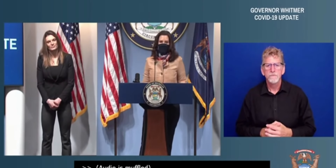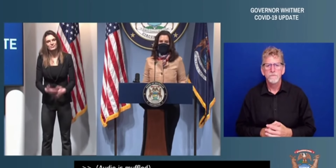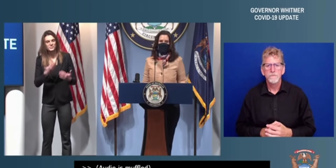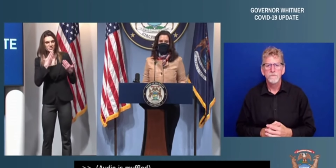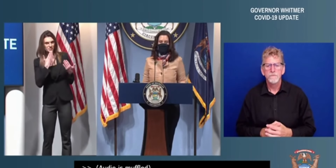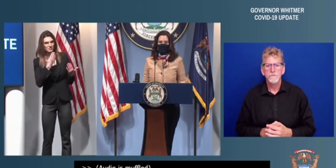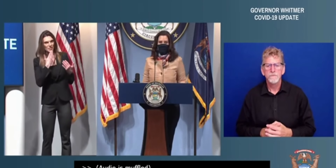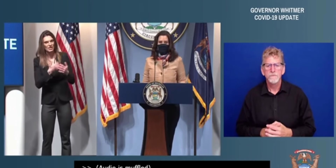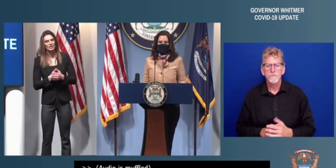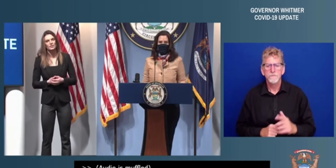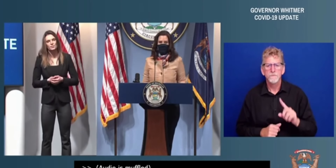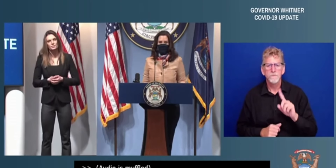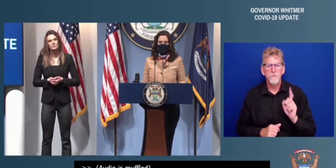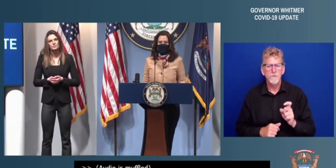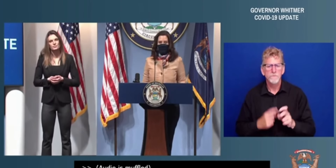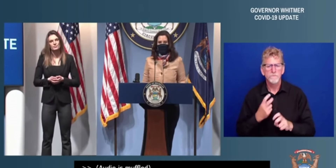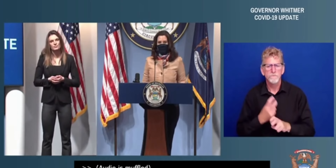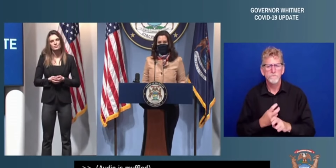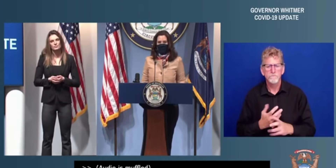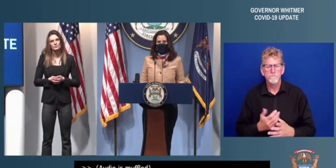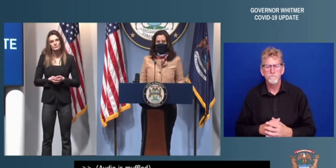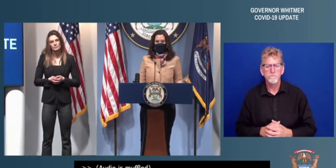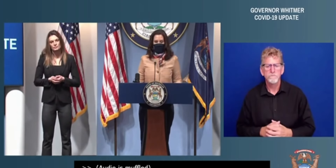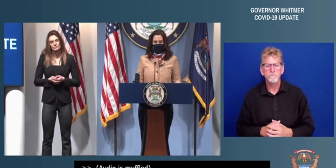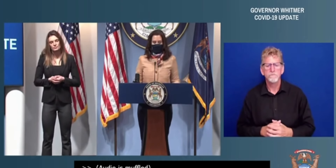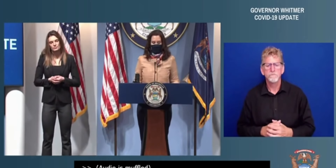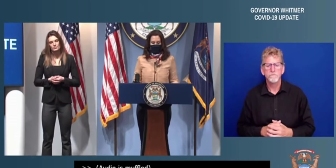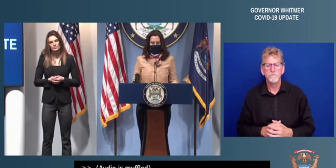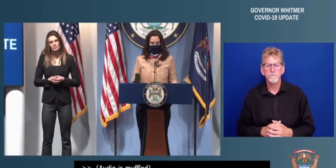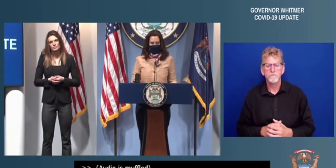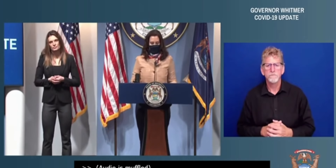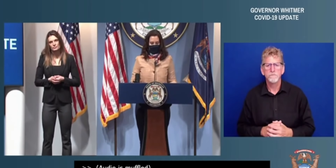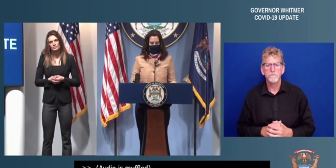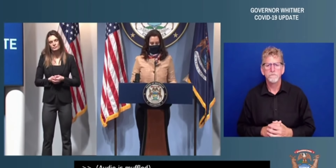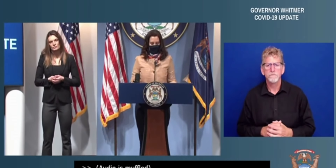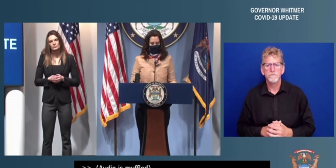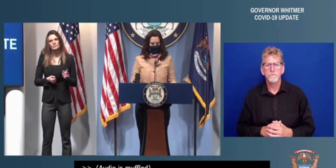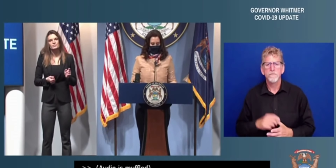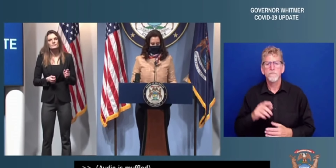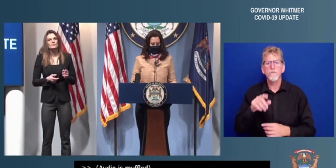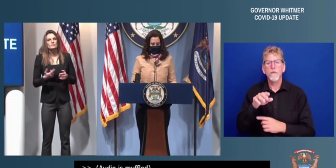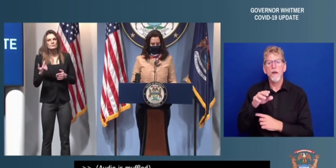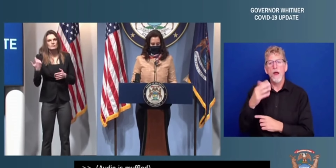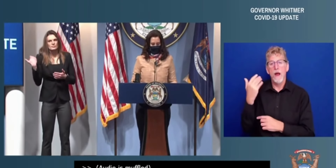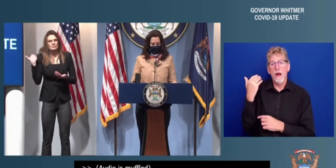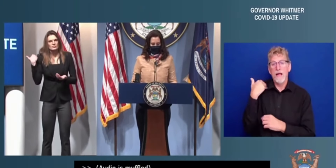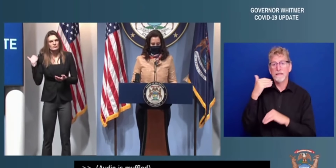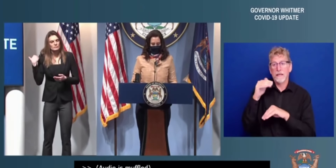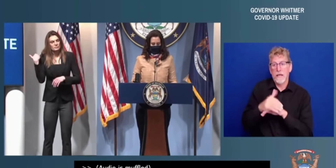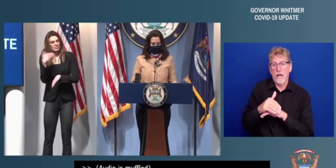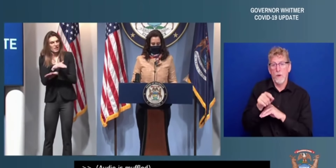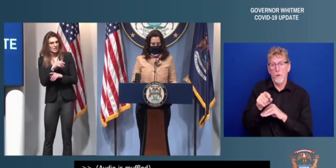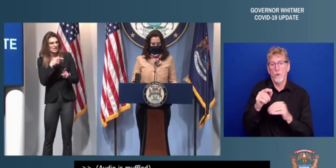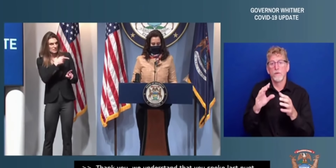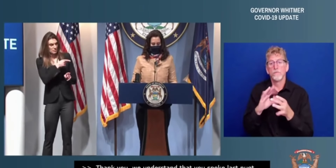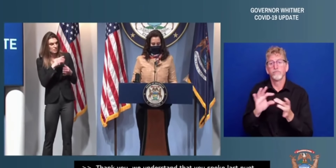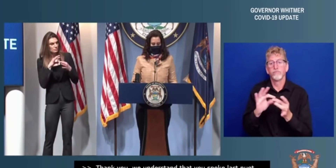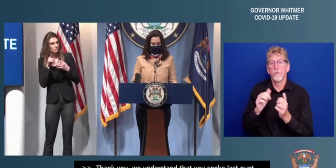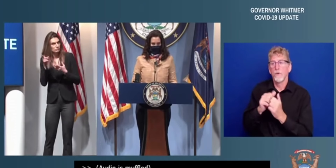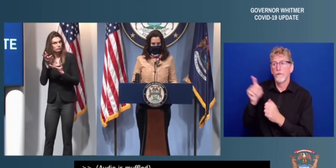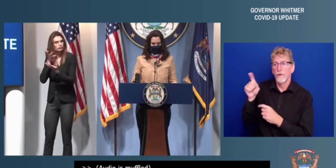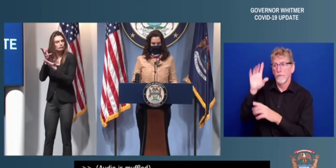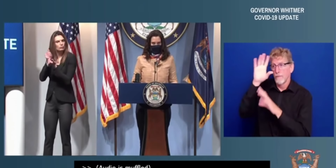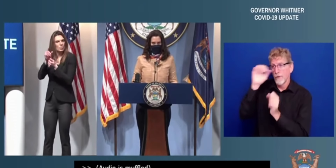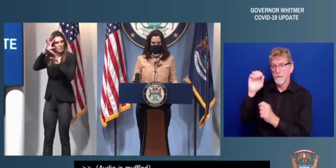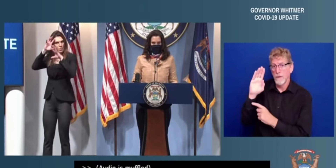Thank you, Governor, and thank you for taking the question. We understand that you spoke last night with President Biden. Did you convey the request for the surge directly to